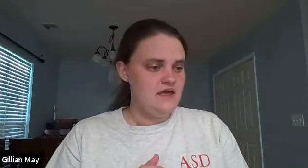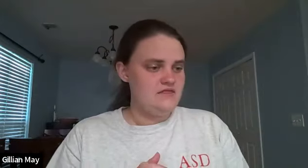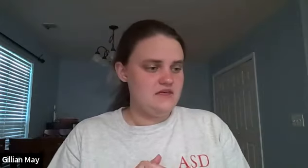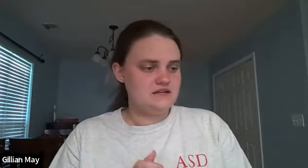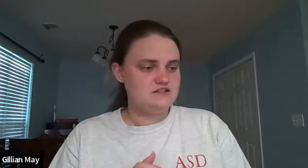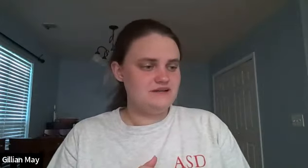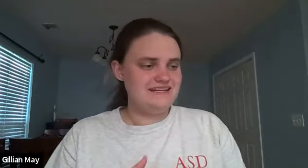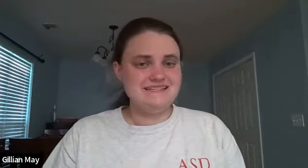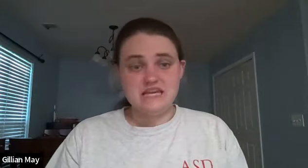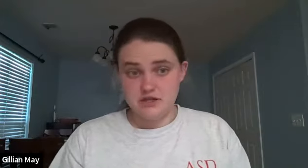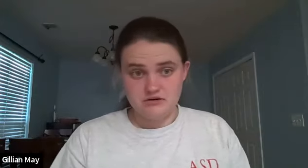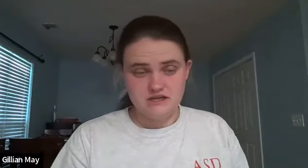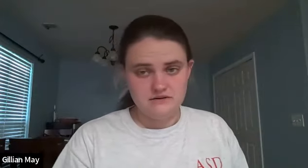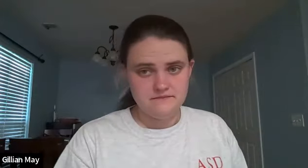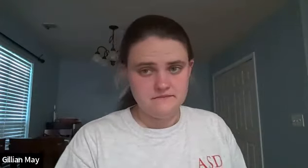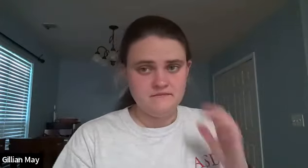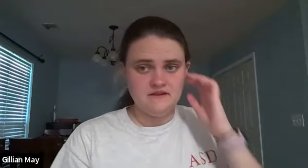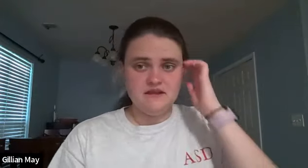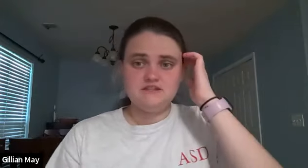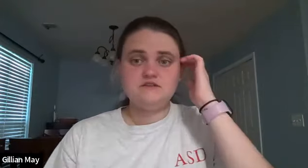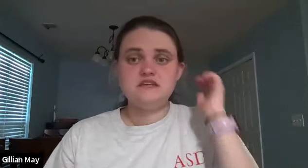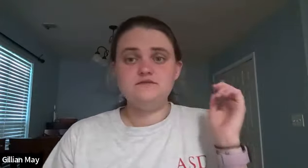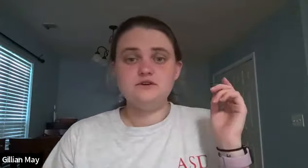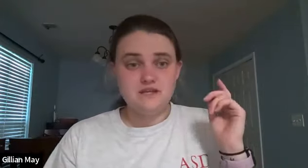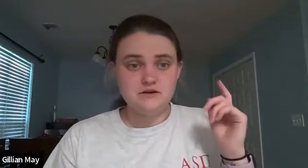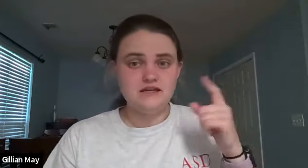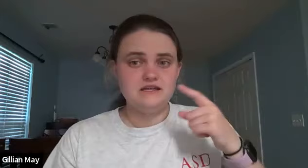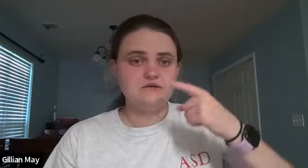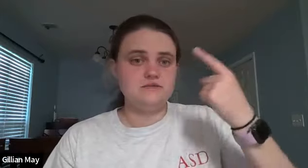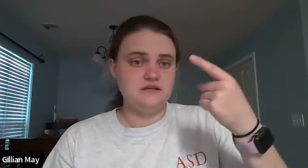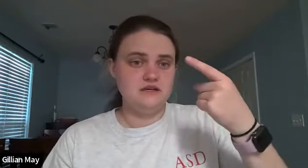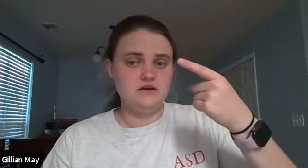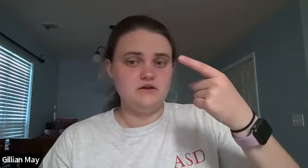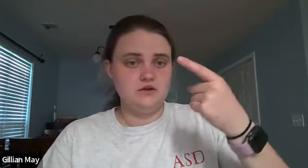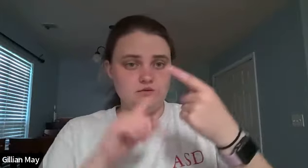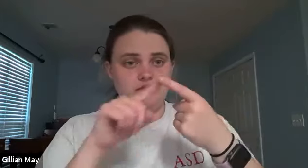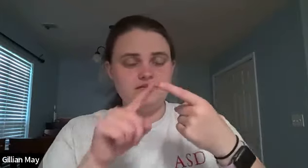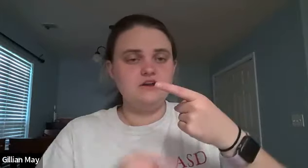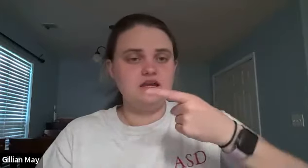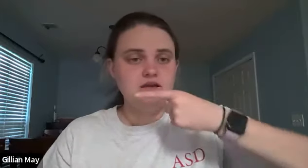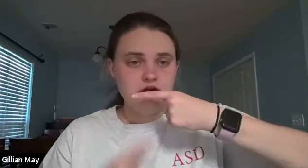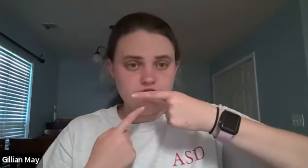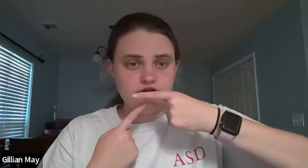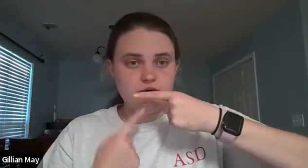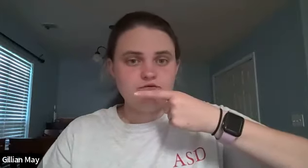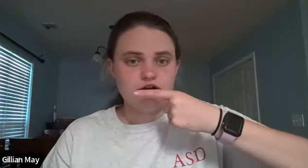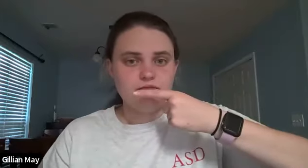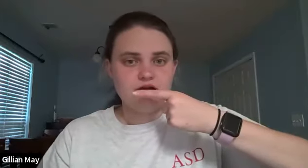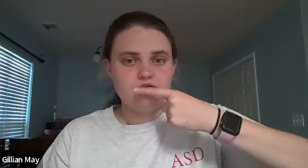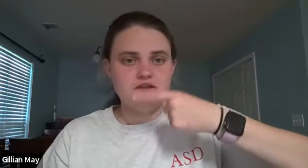The next one is hearing. And so the sign for hearing is going to be your pointer finger again. You're going to go in front of your mouth, and then you're